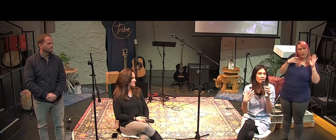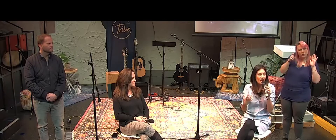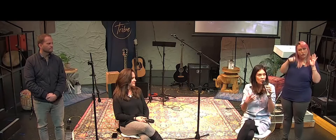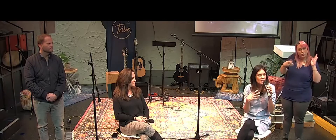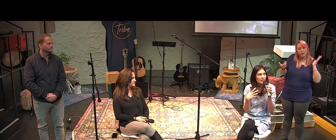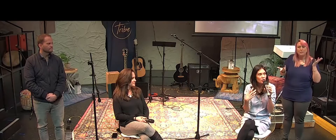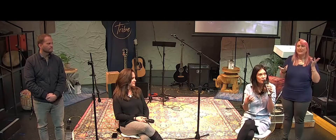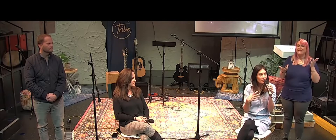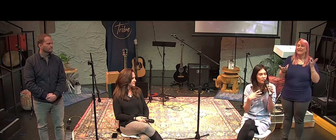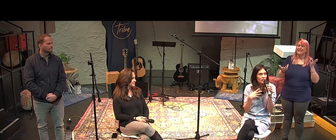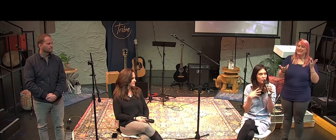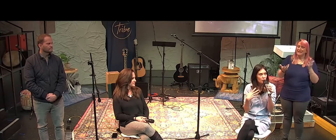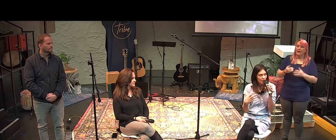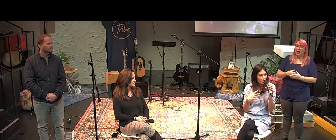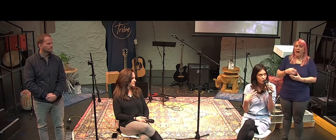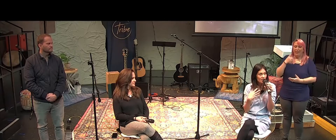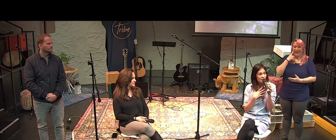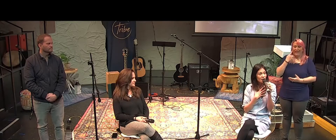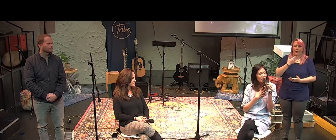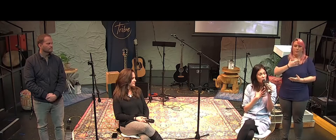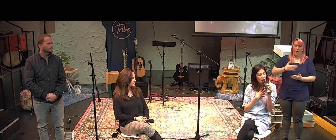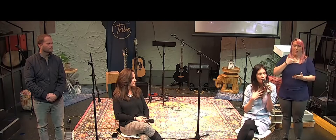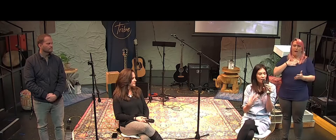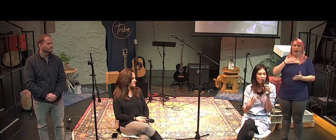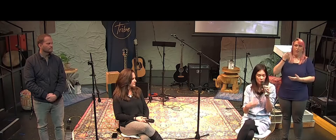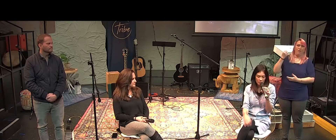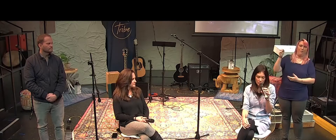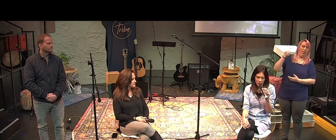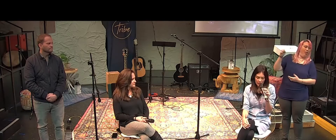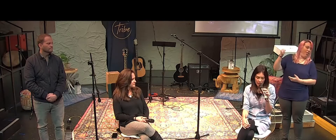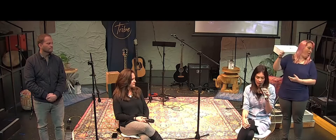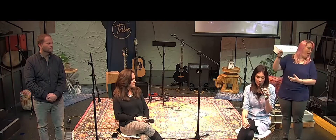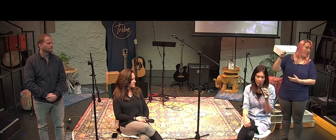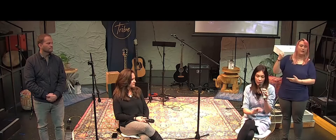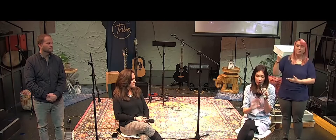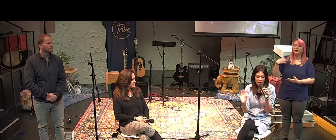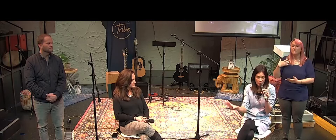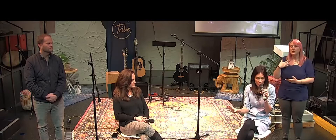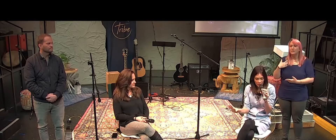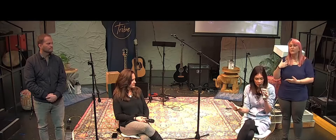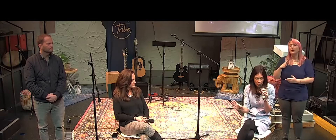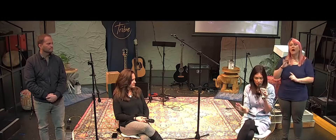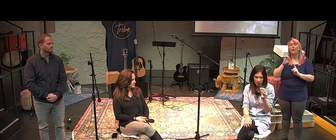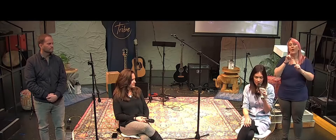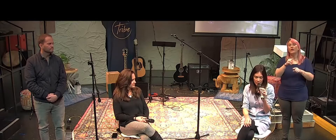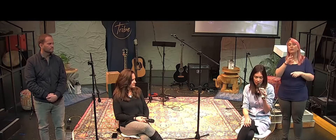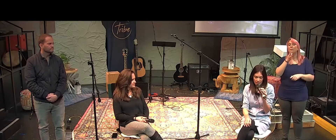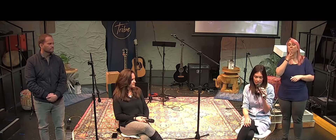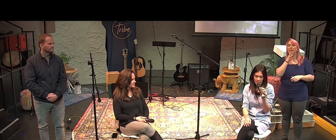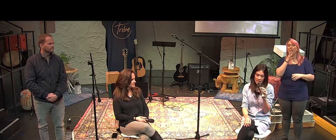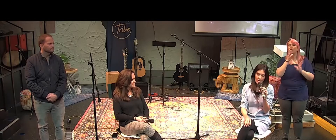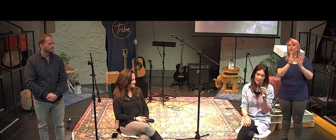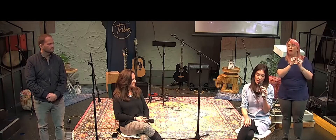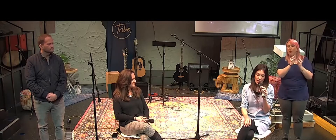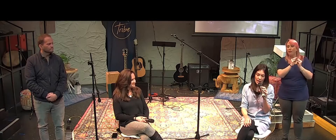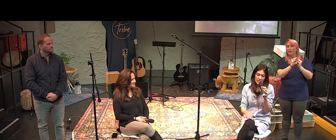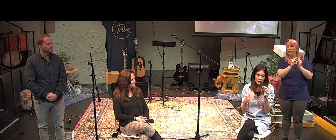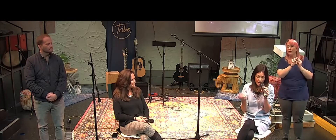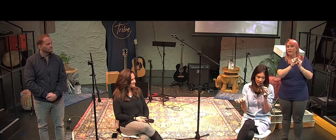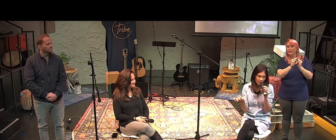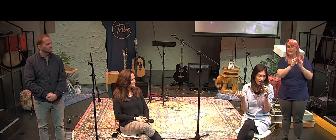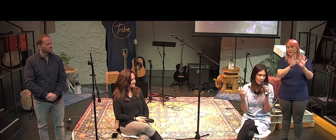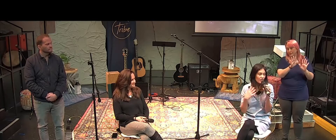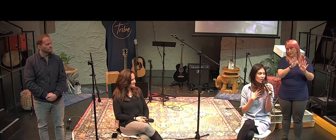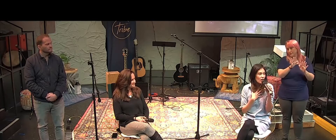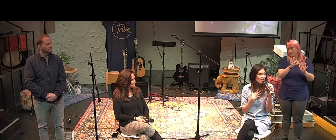So I think that was a little bit of the rebellious resistance in me that kept me from doing that. I went away to a mother's conference because, as